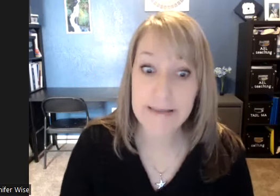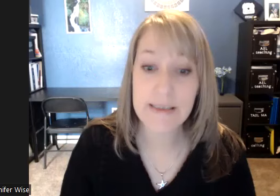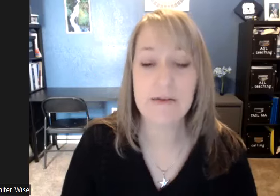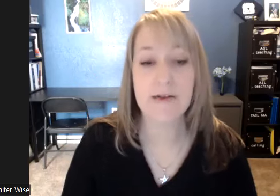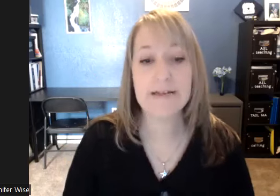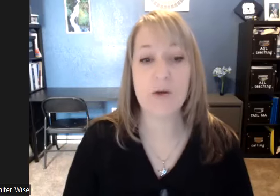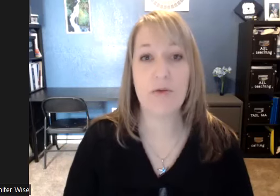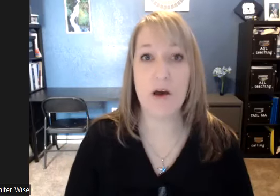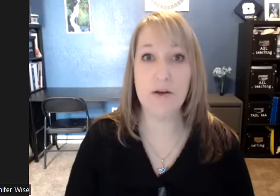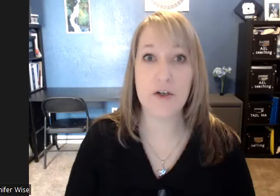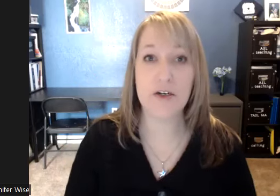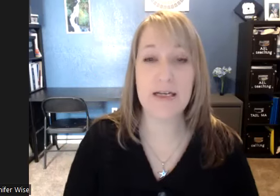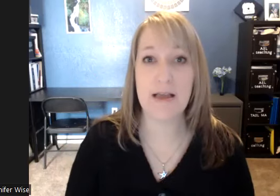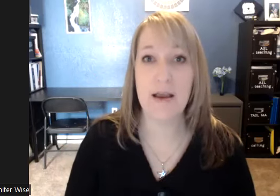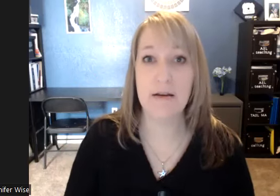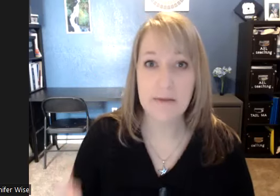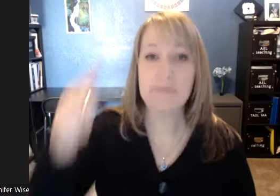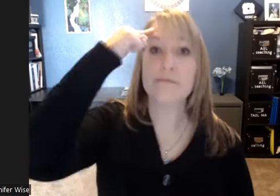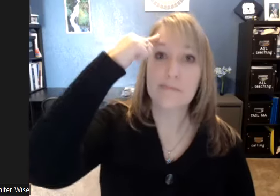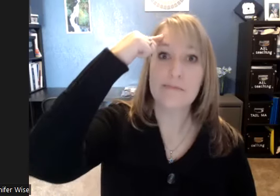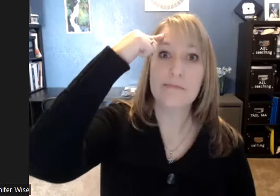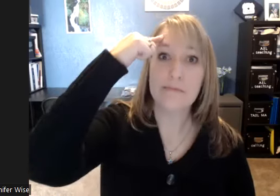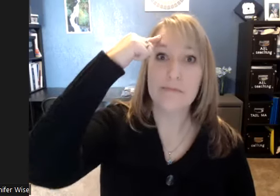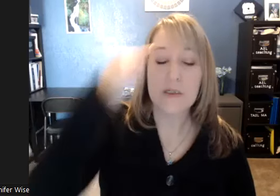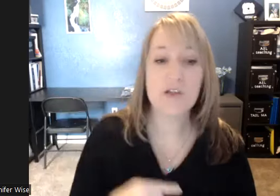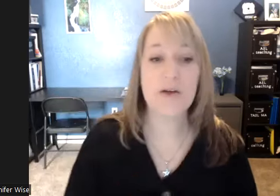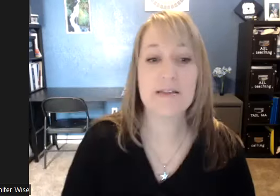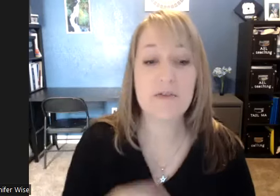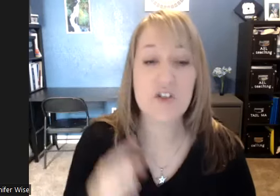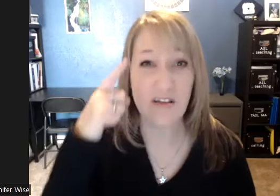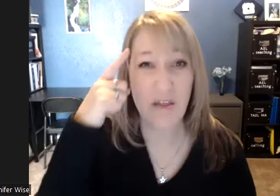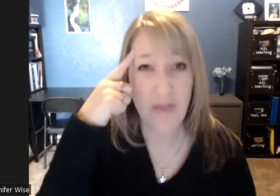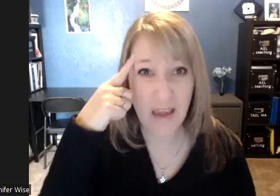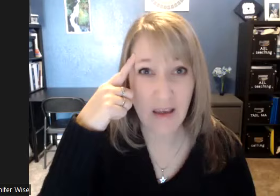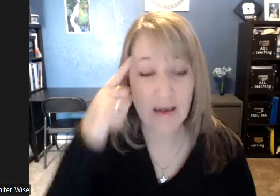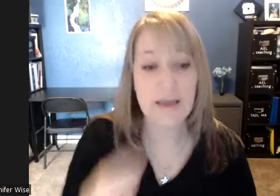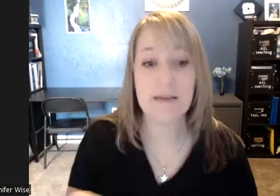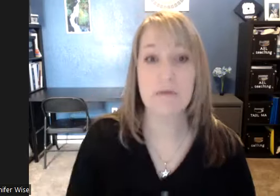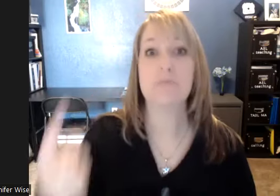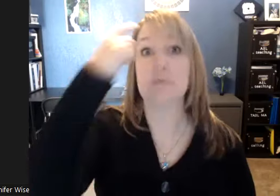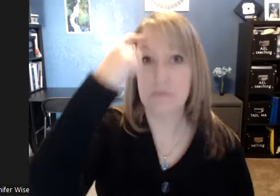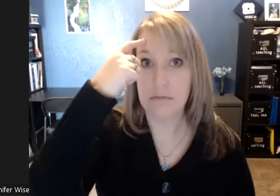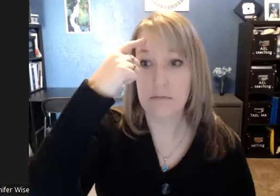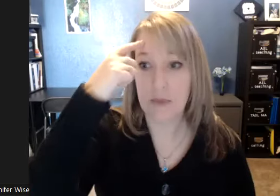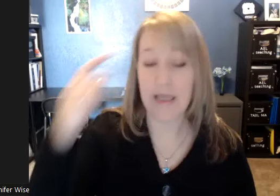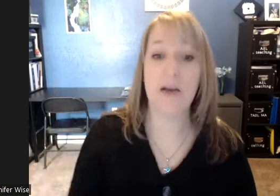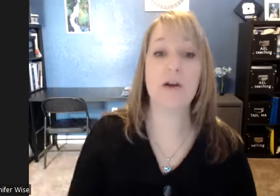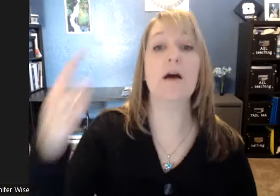realized. All right. So thought occur is signed. So instead of just think, it's like, here it